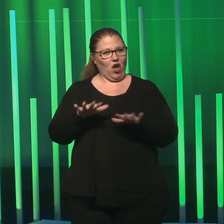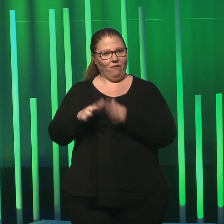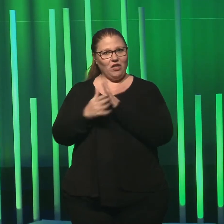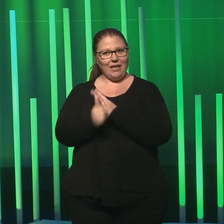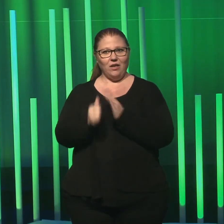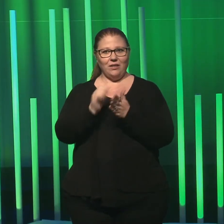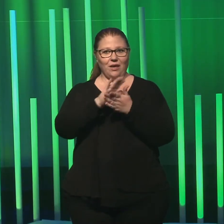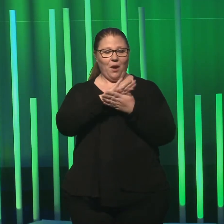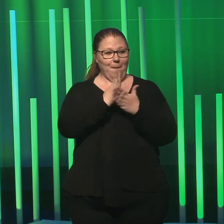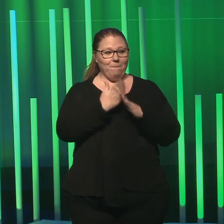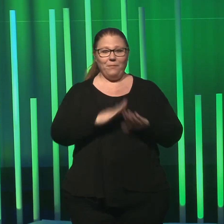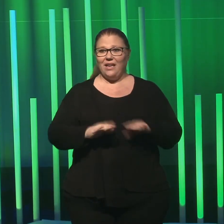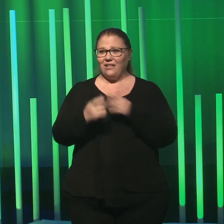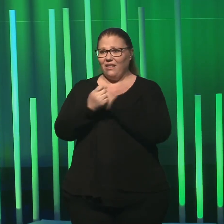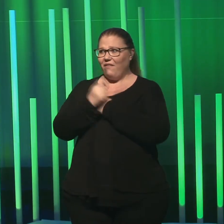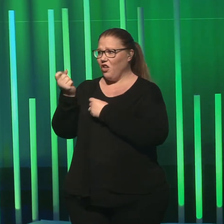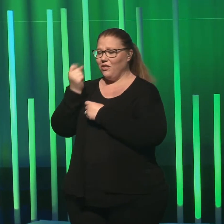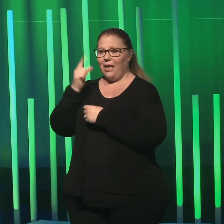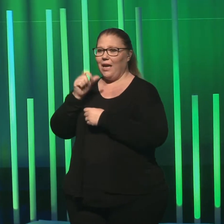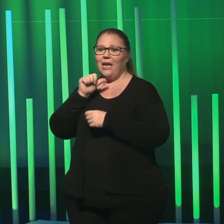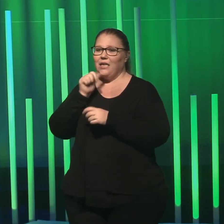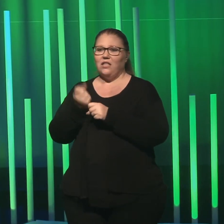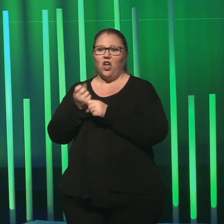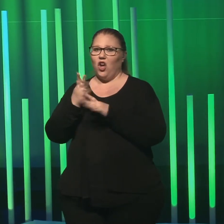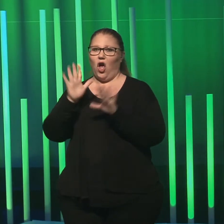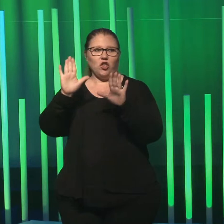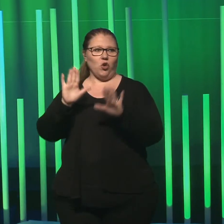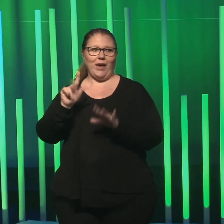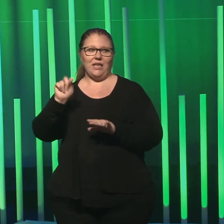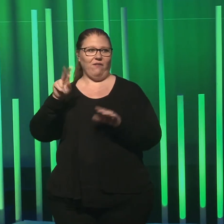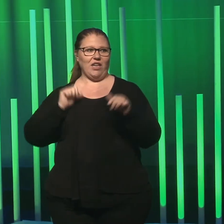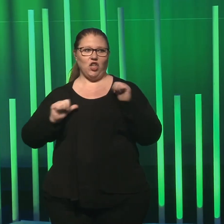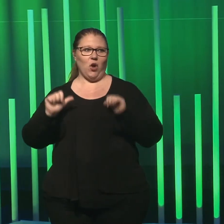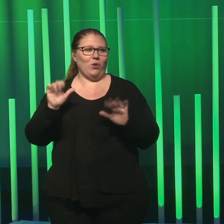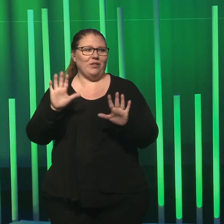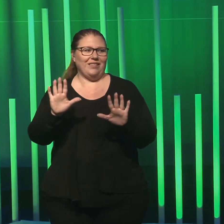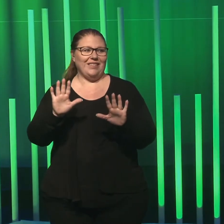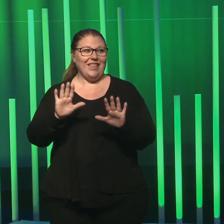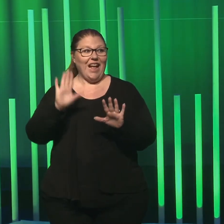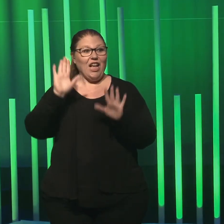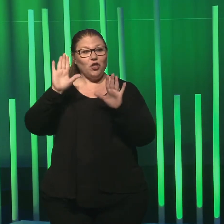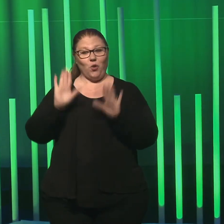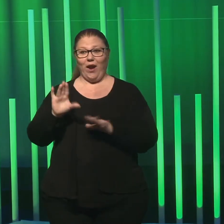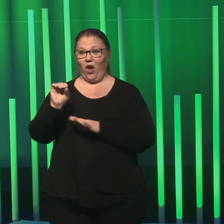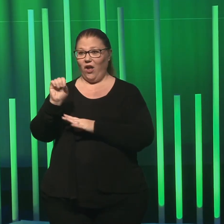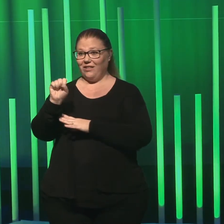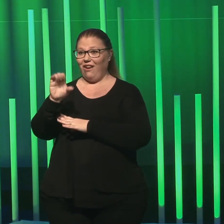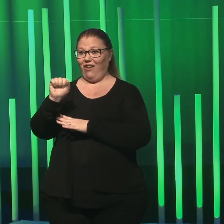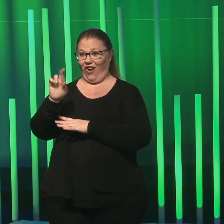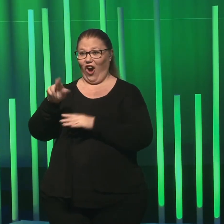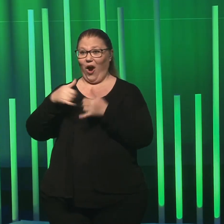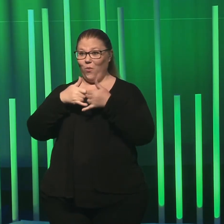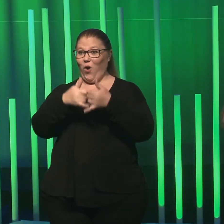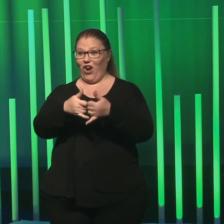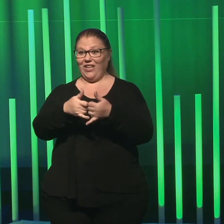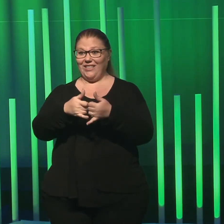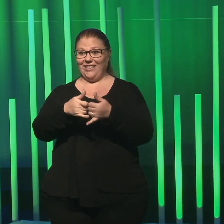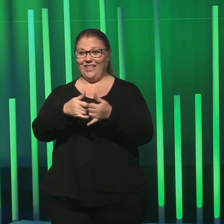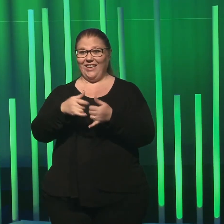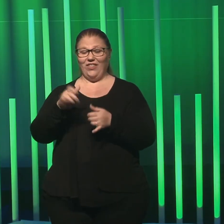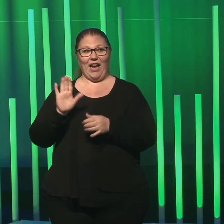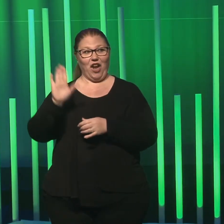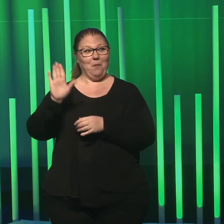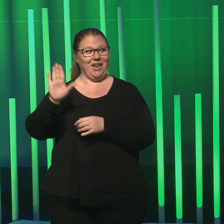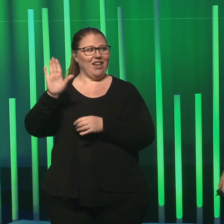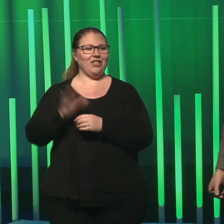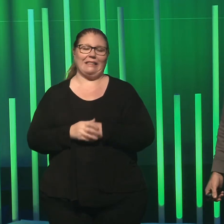understanding. Right? Those don't make for great television shows. They make for great Oscar nominations, though, if you notice that, right? Like popular consumption in